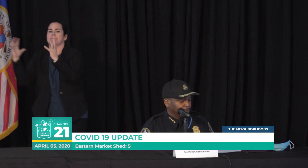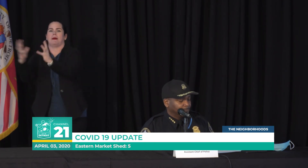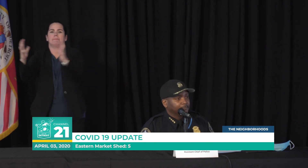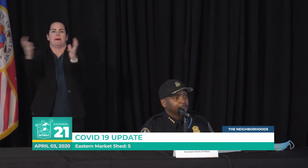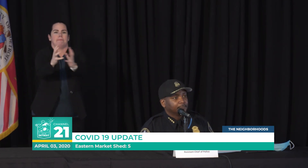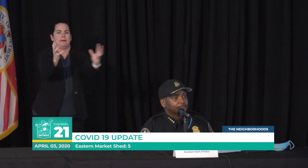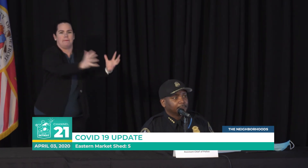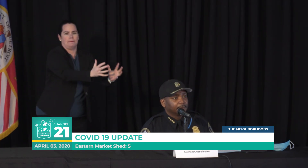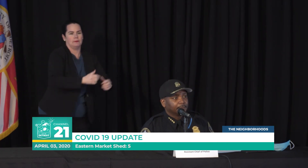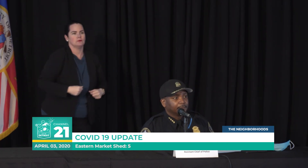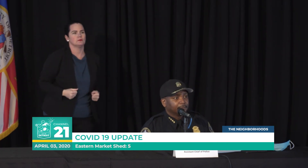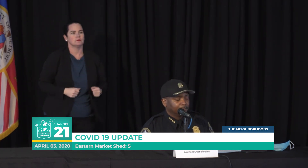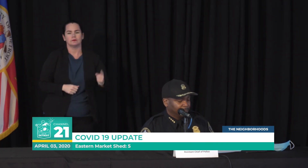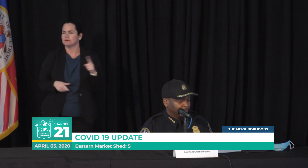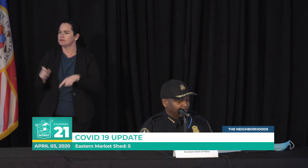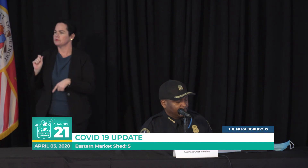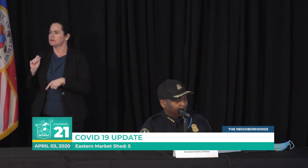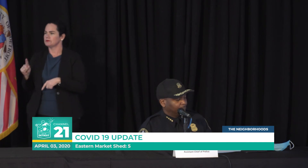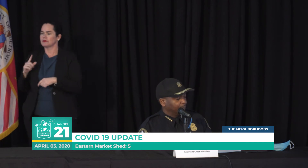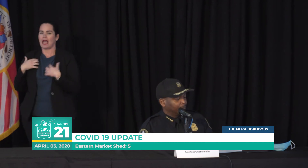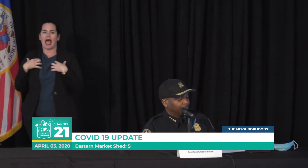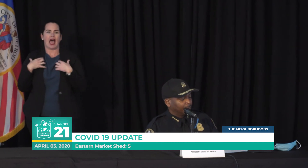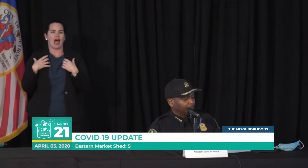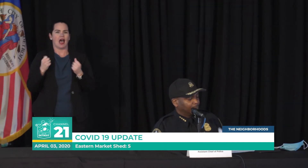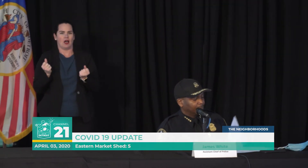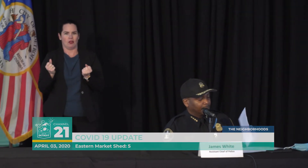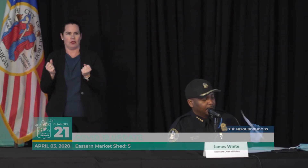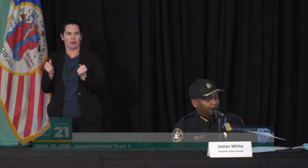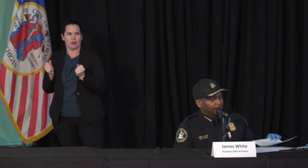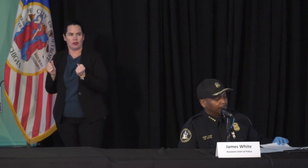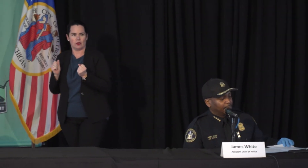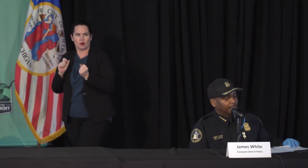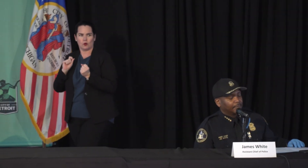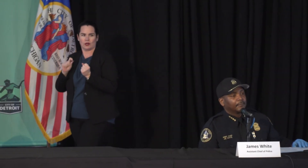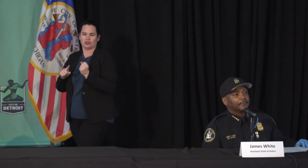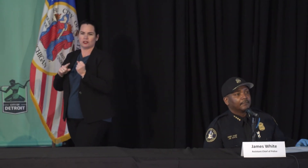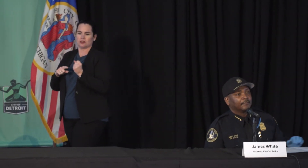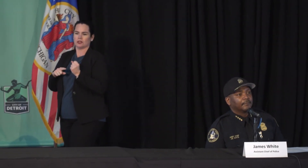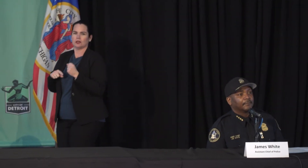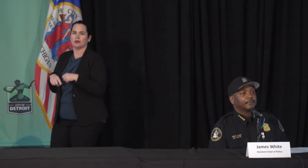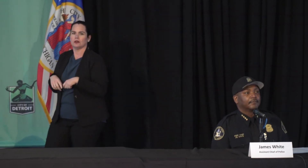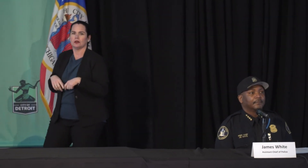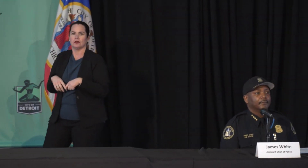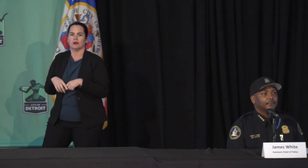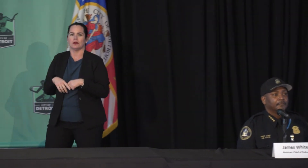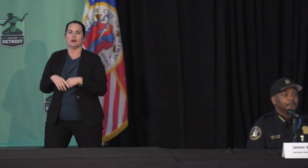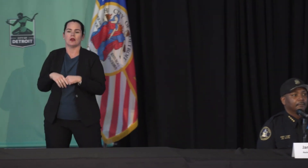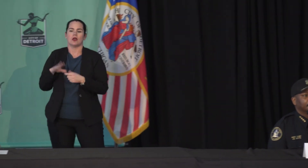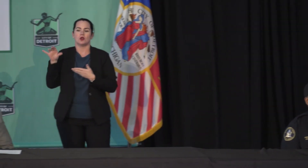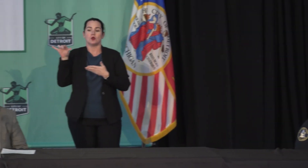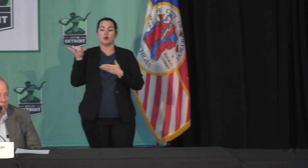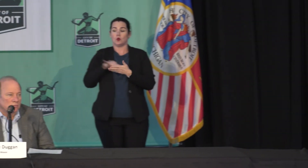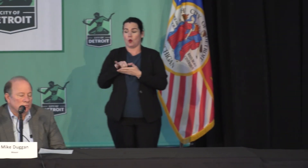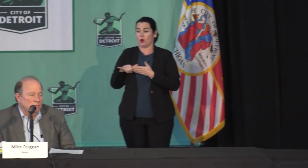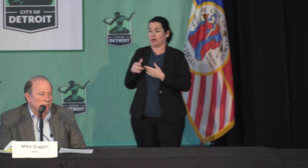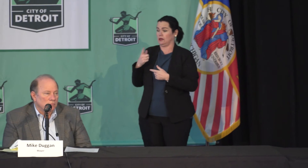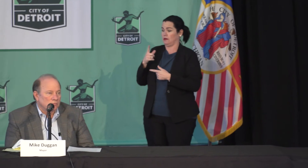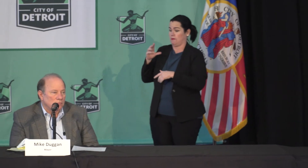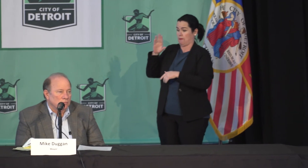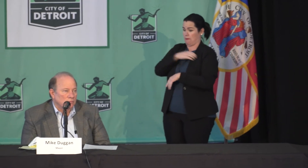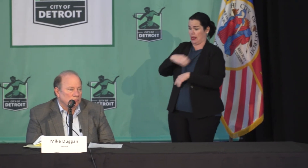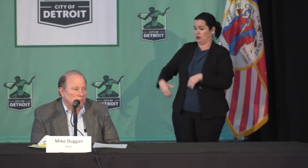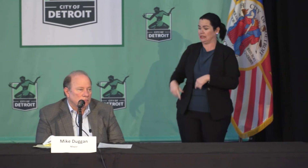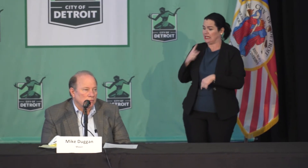A couple of health-related questions. The mayor of New York is advising residents to wear non-professional grade face masks.